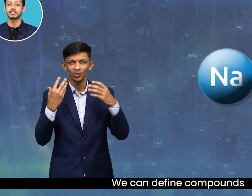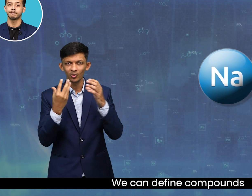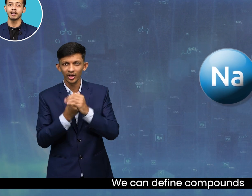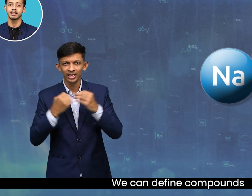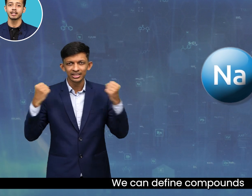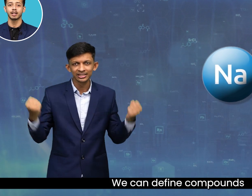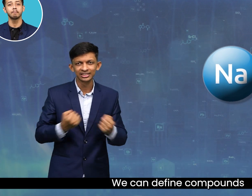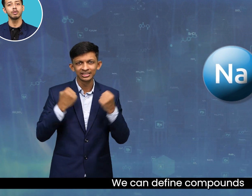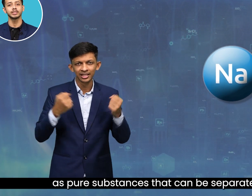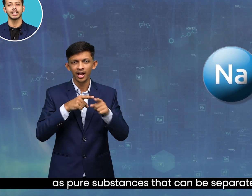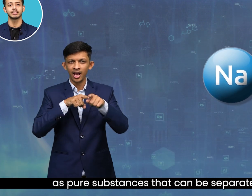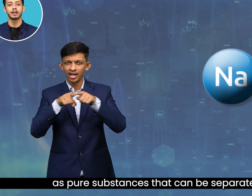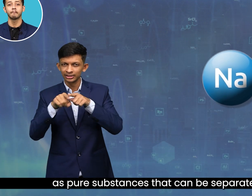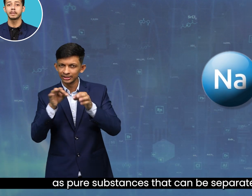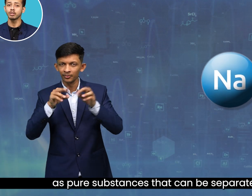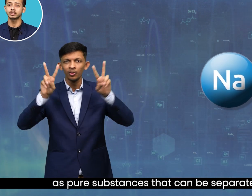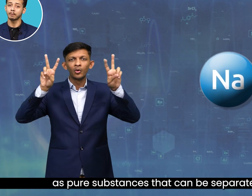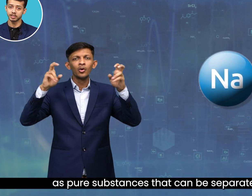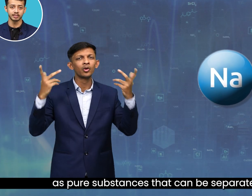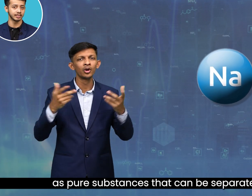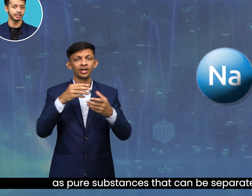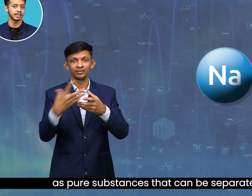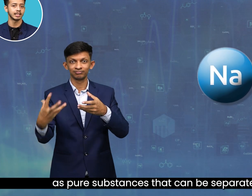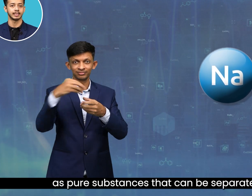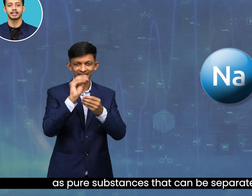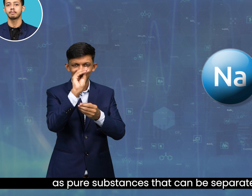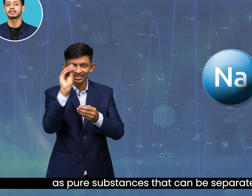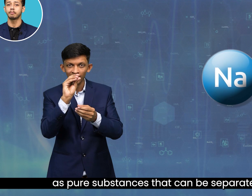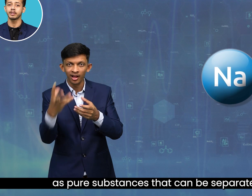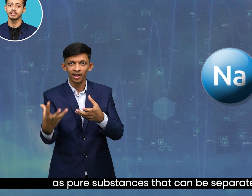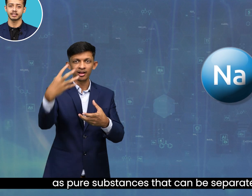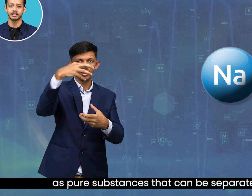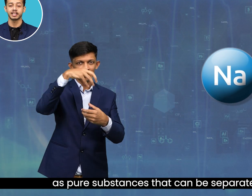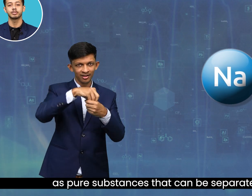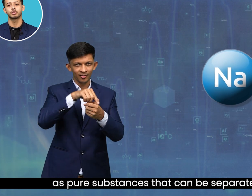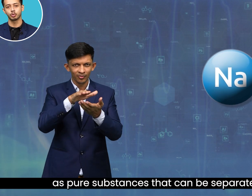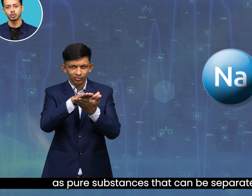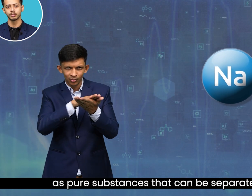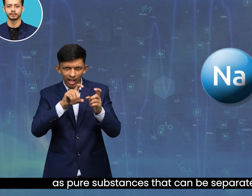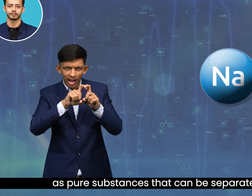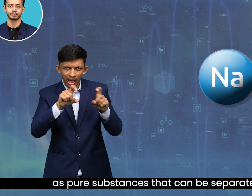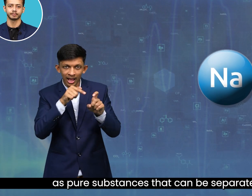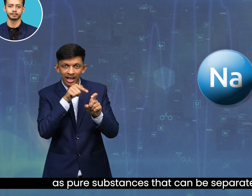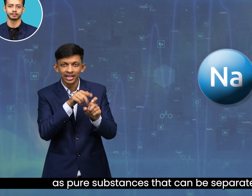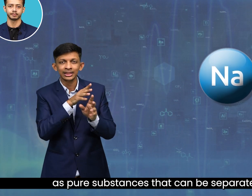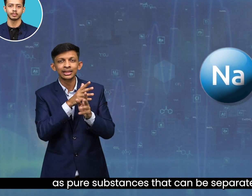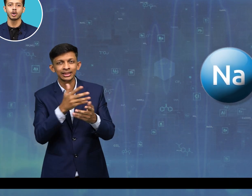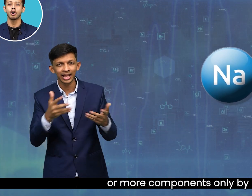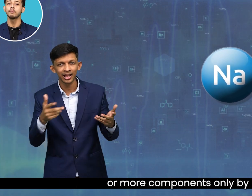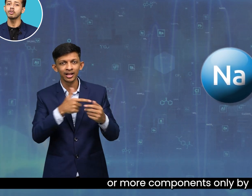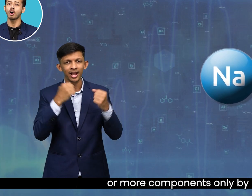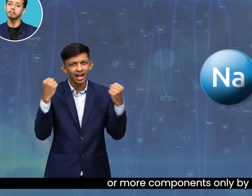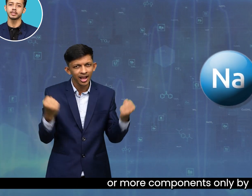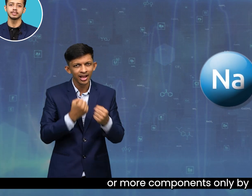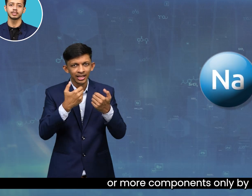We can define compounds as pure substances that can be separated into two